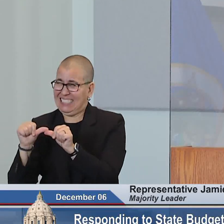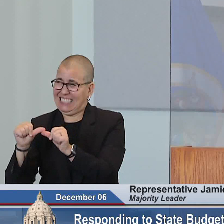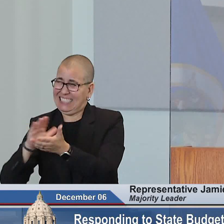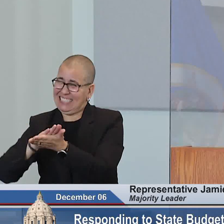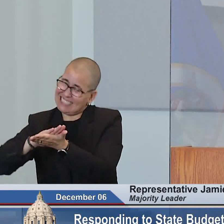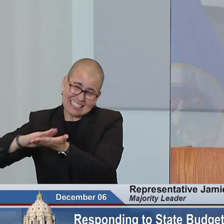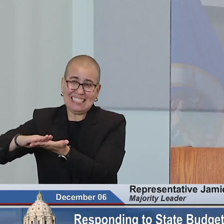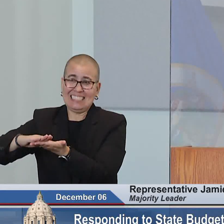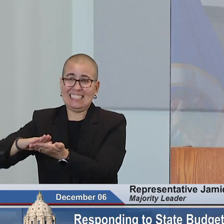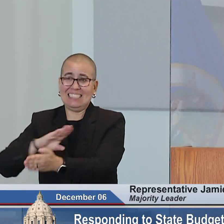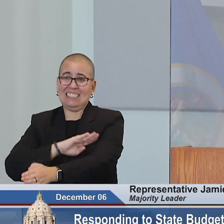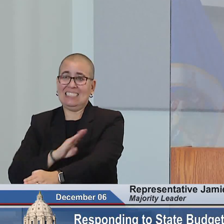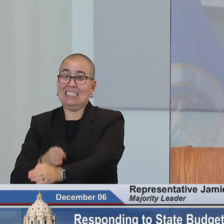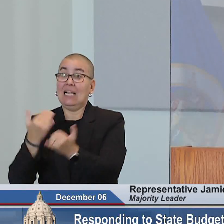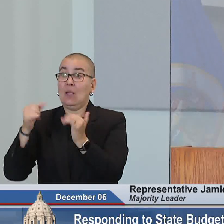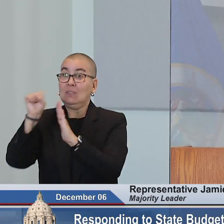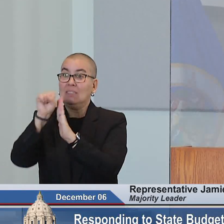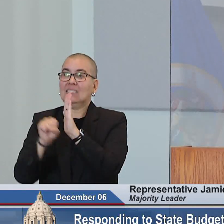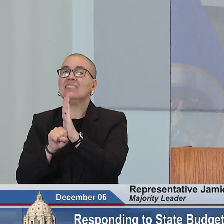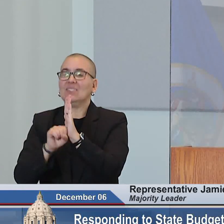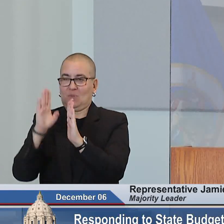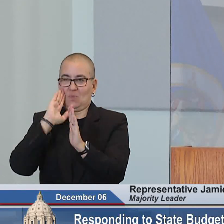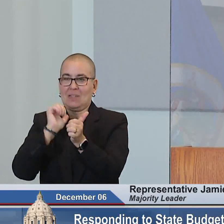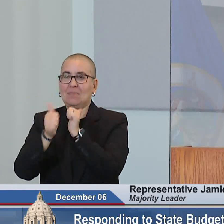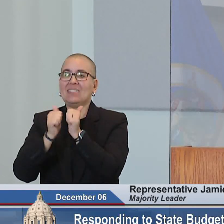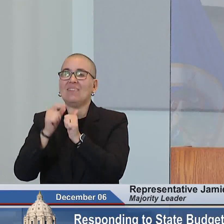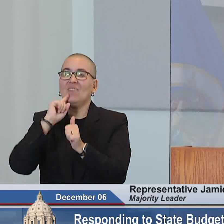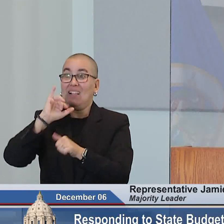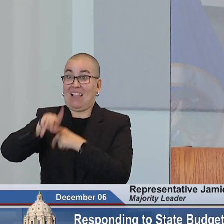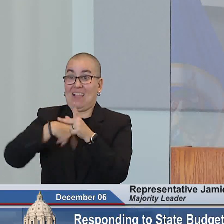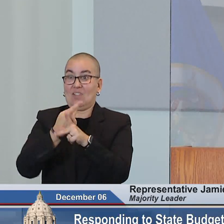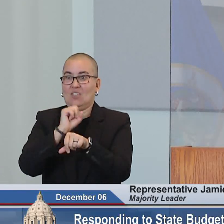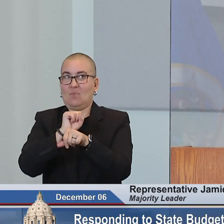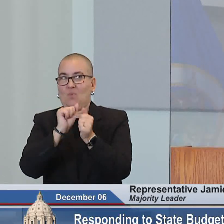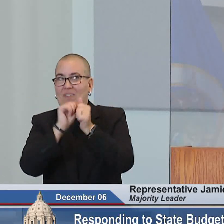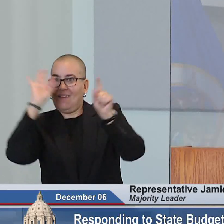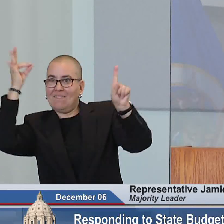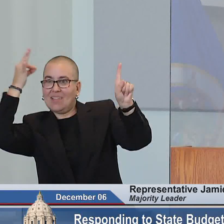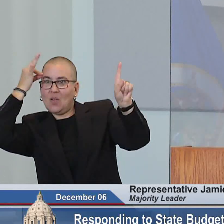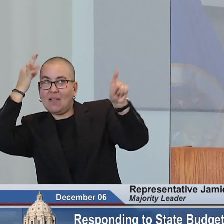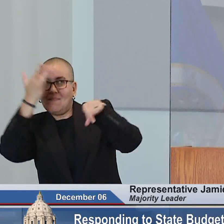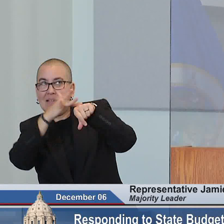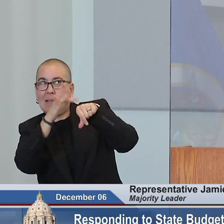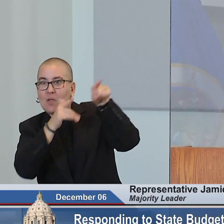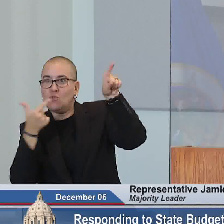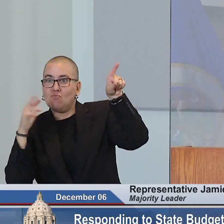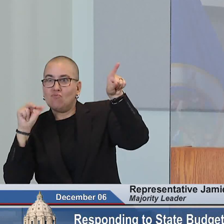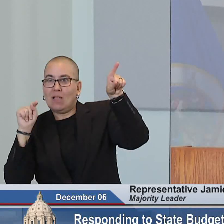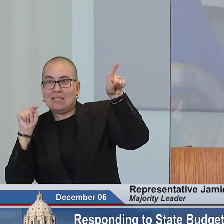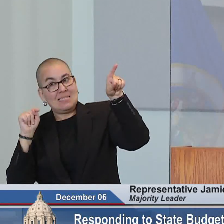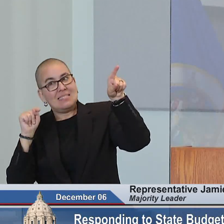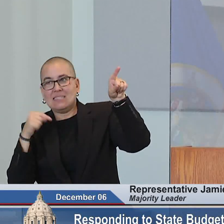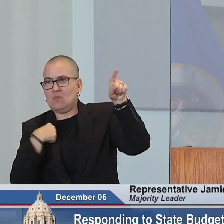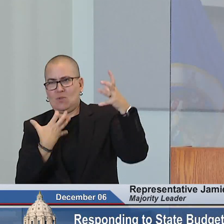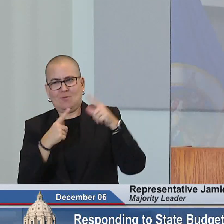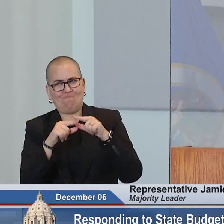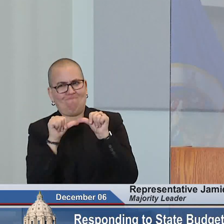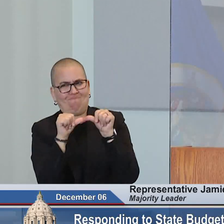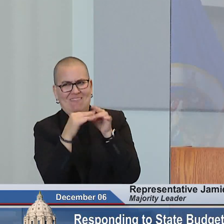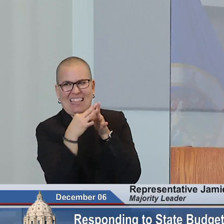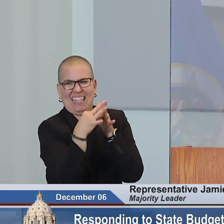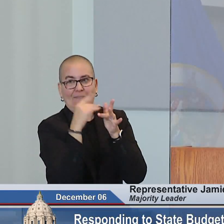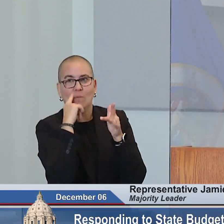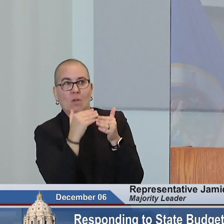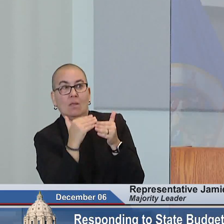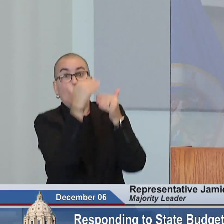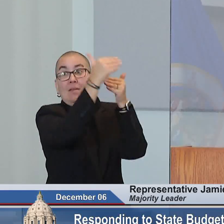country is going to be coming out and competing for these jobs with the federal money that's available. So if we want to actually be the leaders in the next jobs in